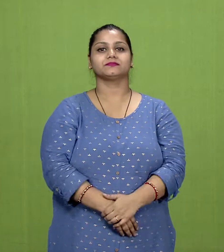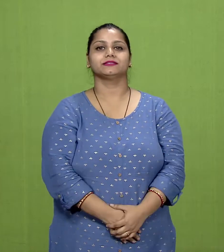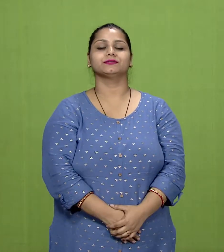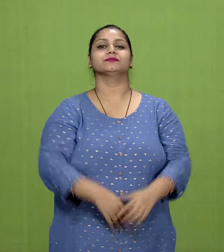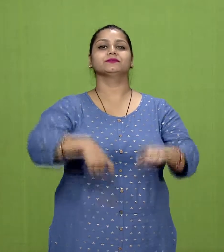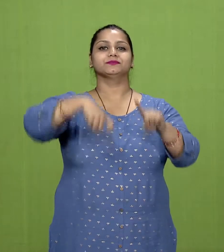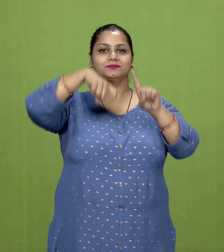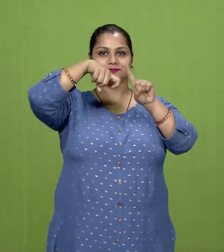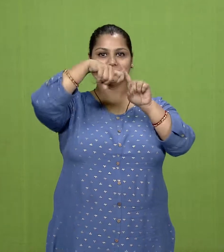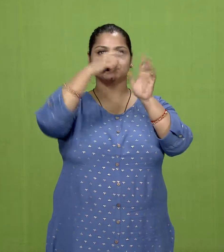Kuru,